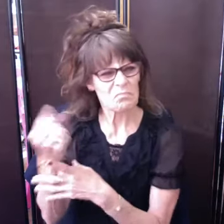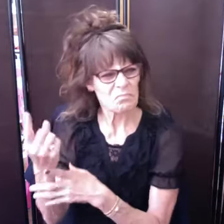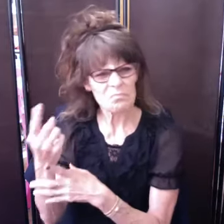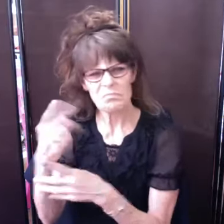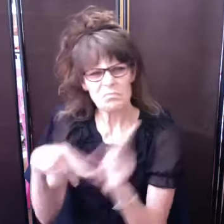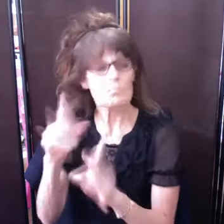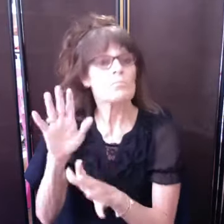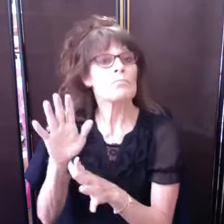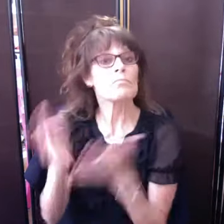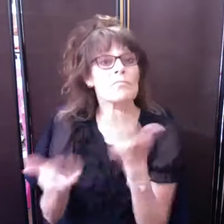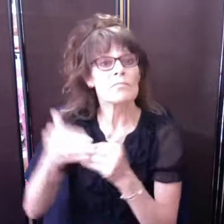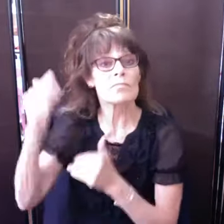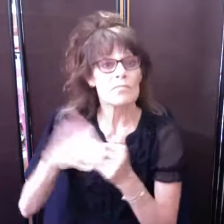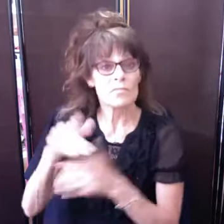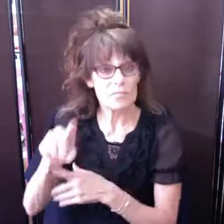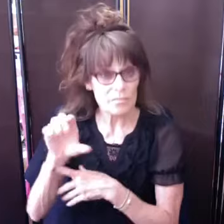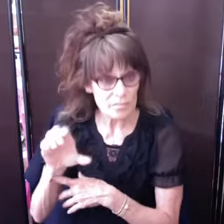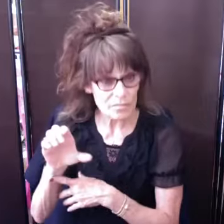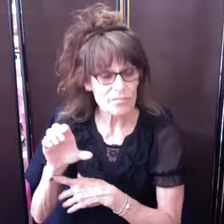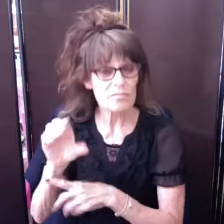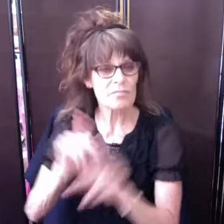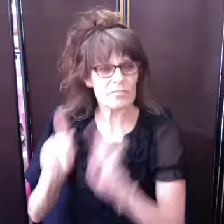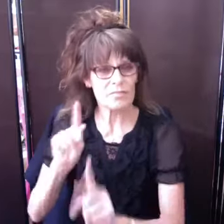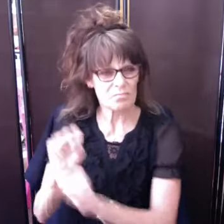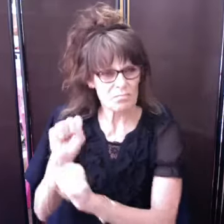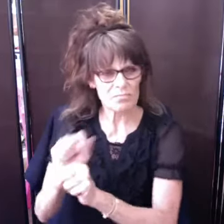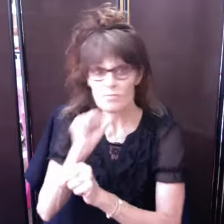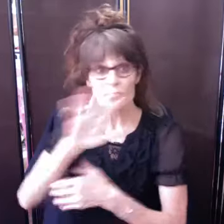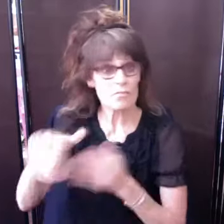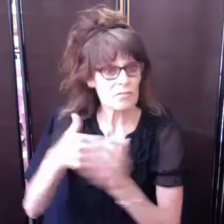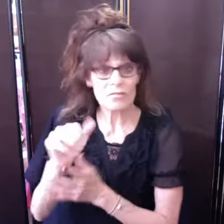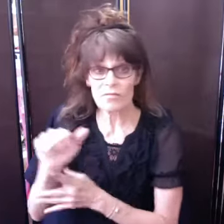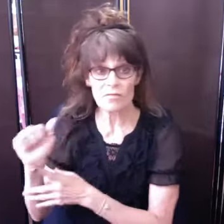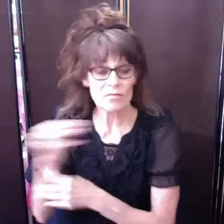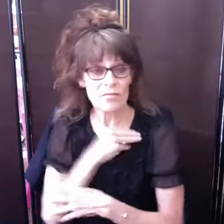are Tradition 8 workers. They're, you know, not all AA members, but they're all employed by Alcoholics Anonymous.